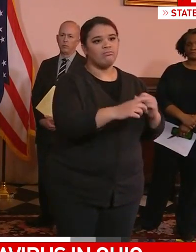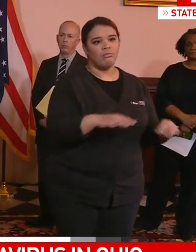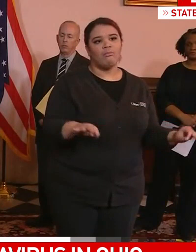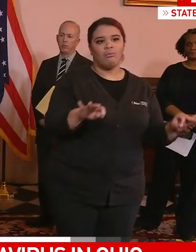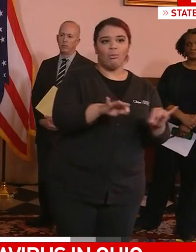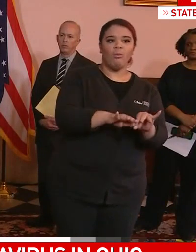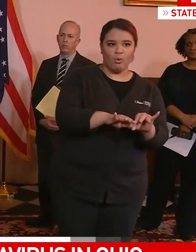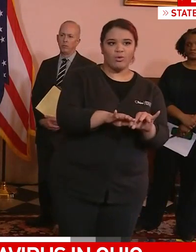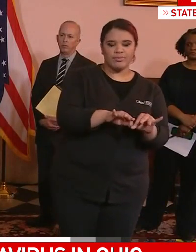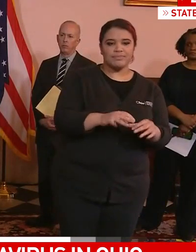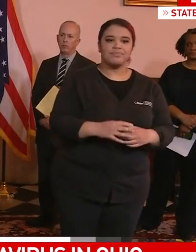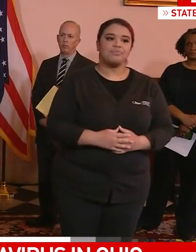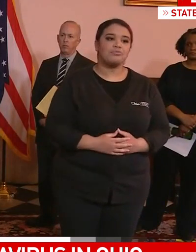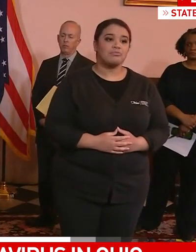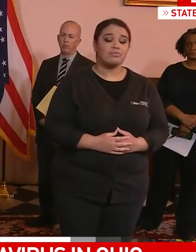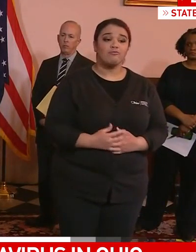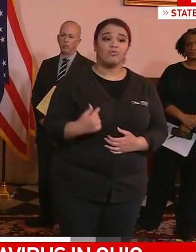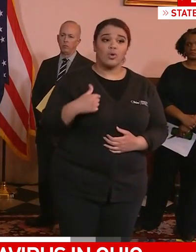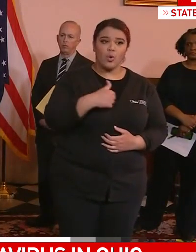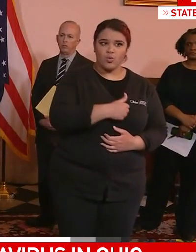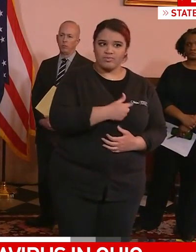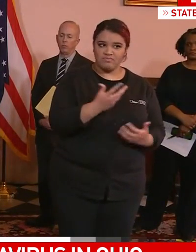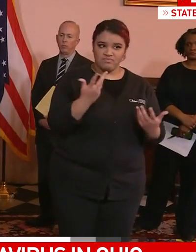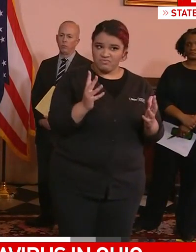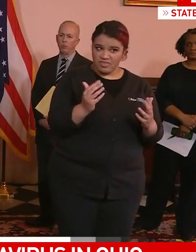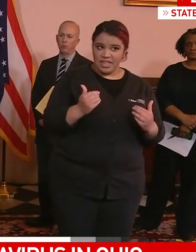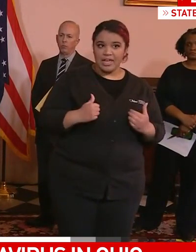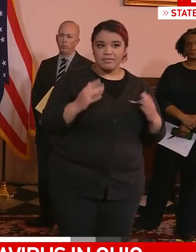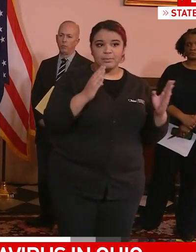plan. It's a plan that